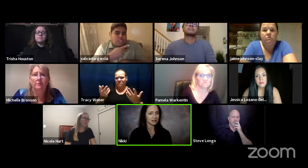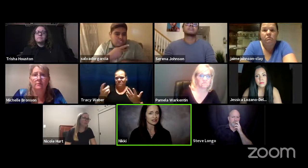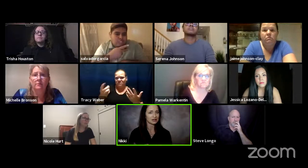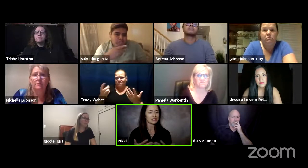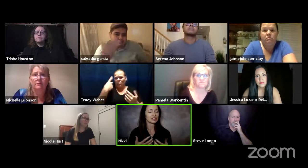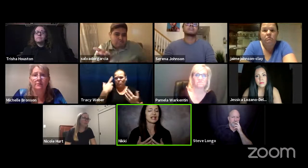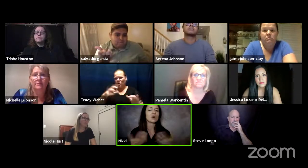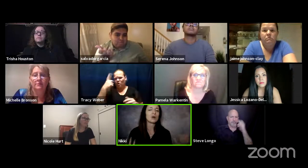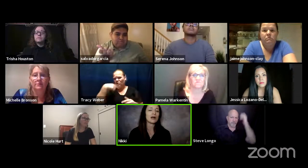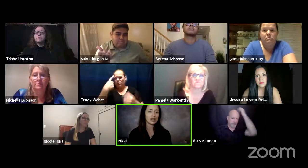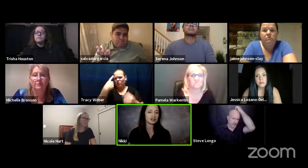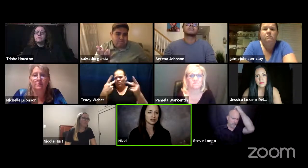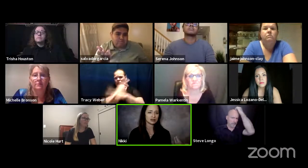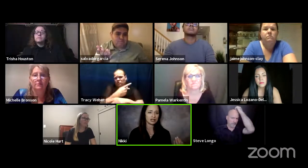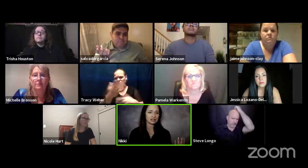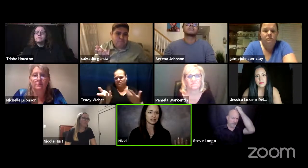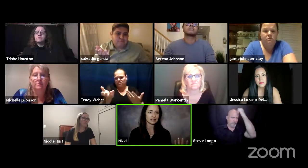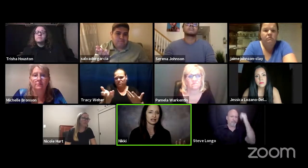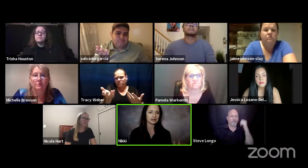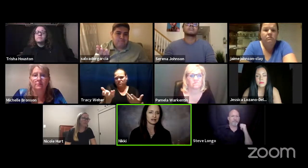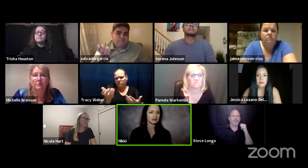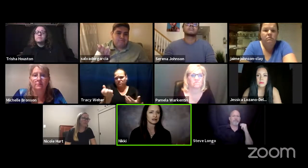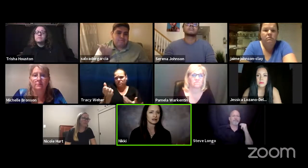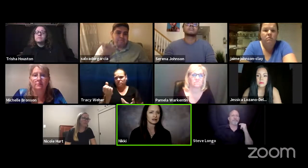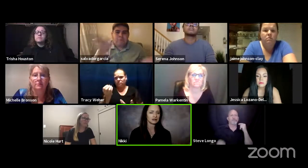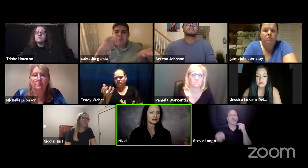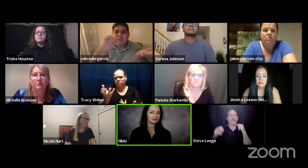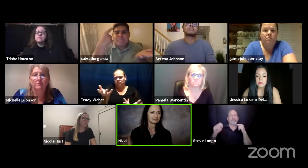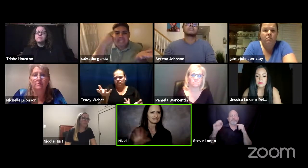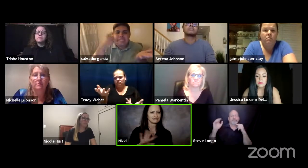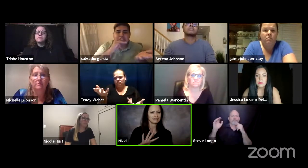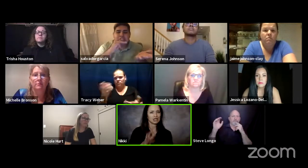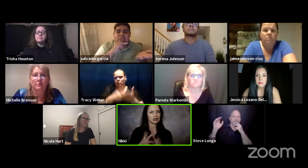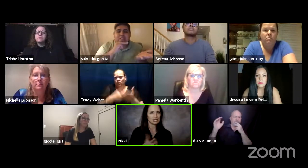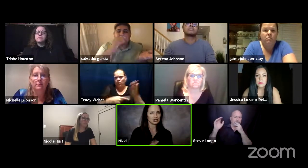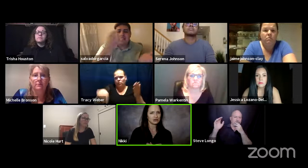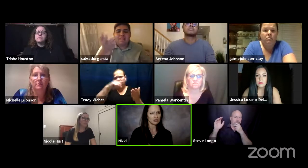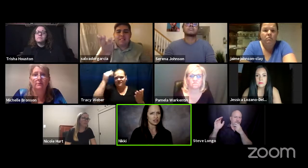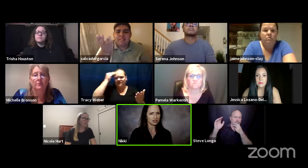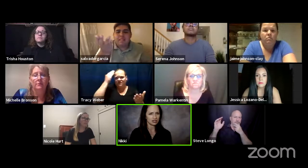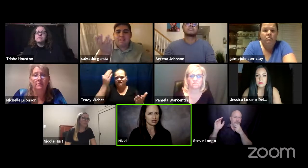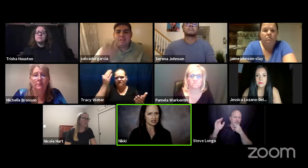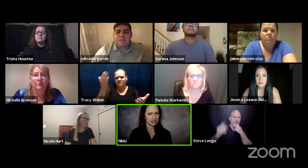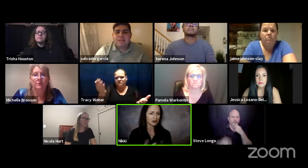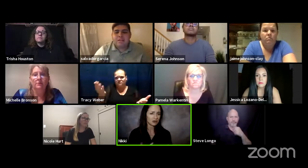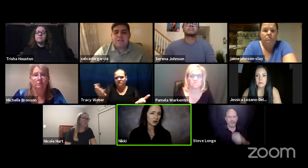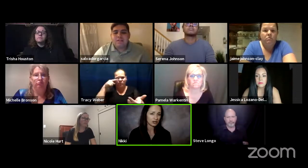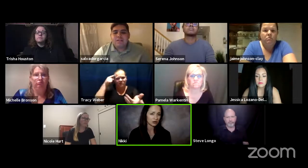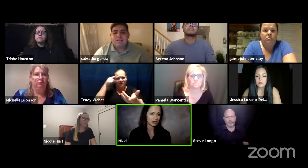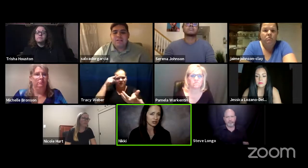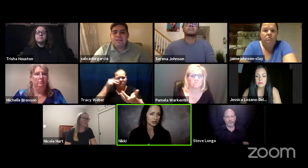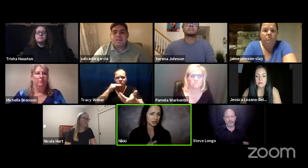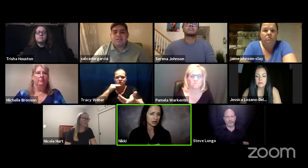president position, I don't want that to create an even bigger issue for DHHSC. I don't know. What do you think, Michelle?